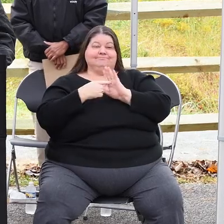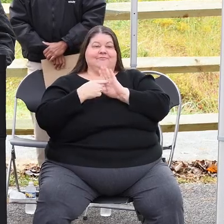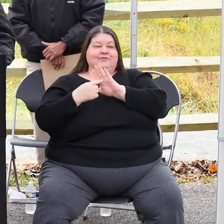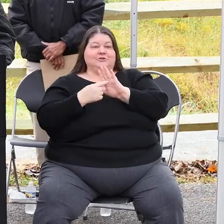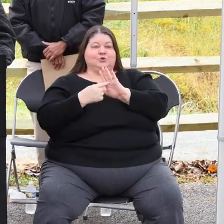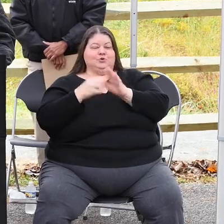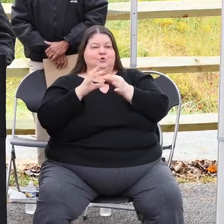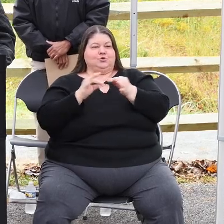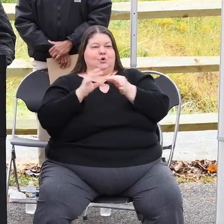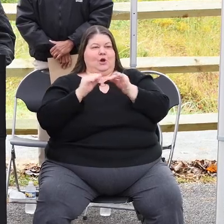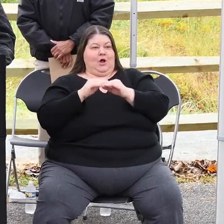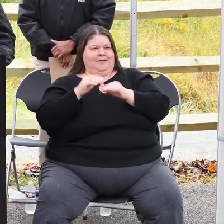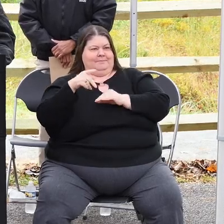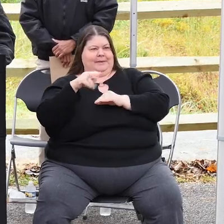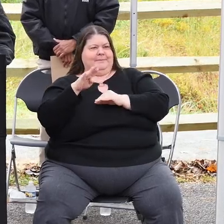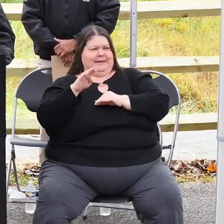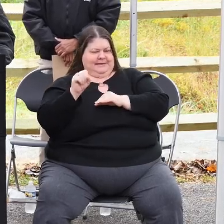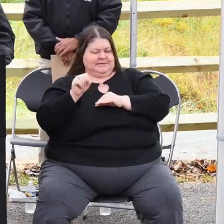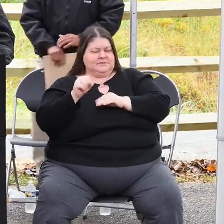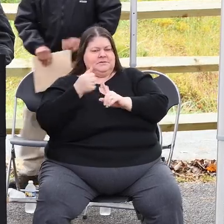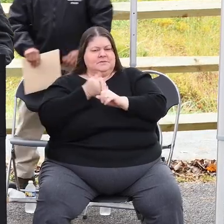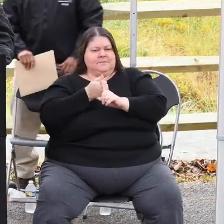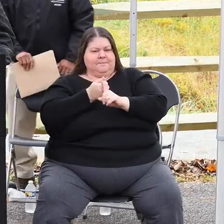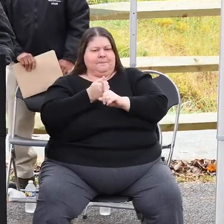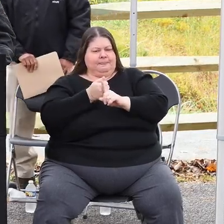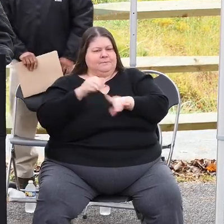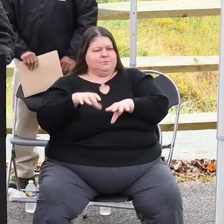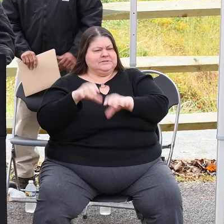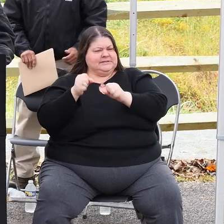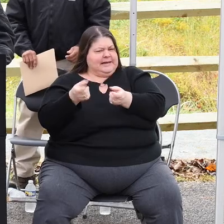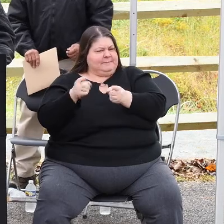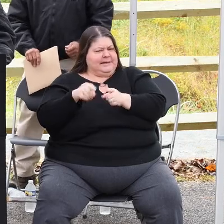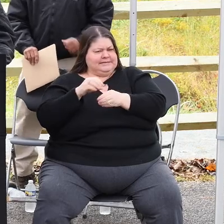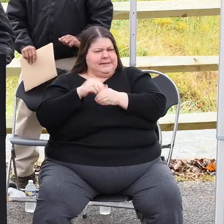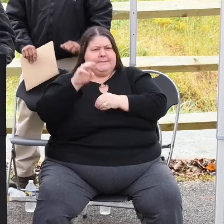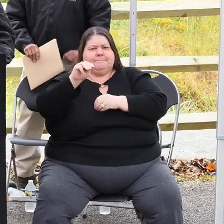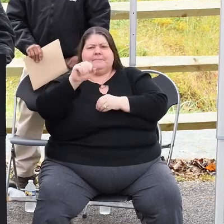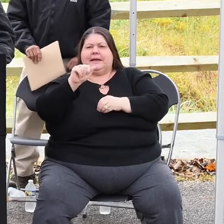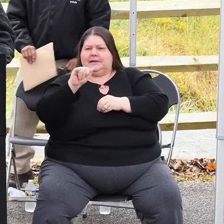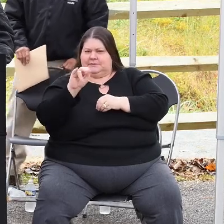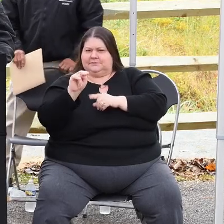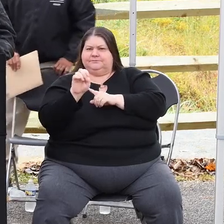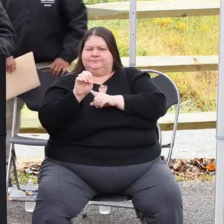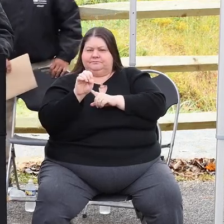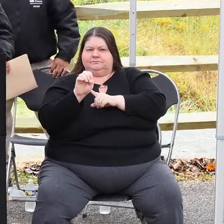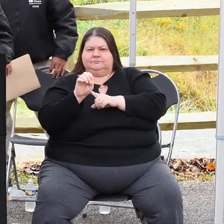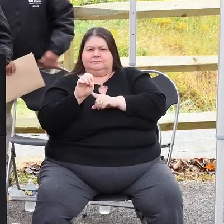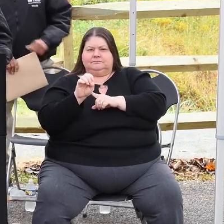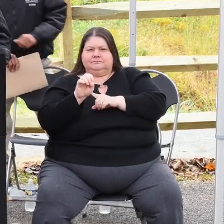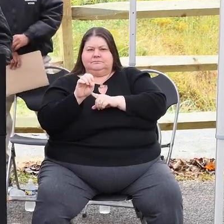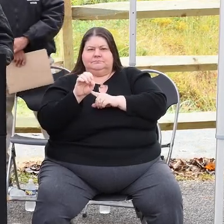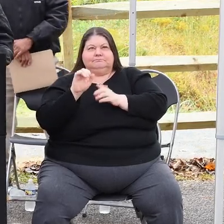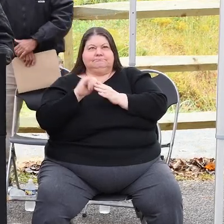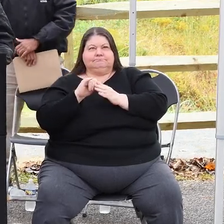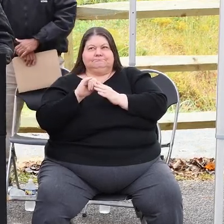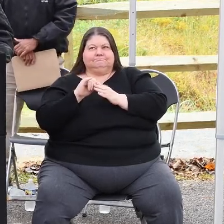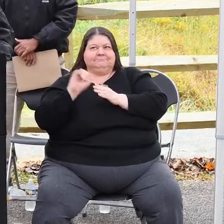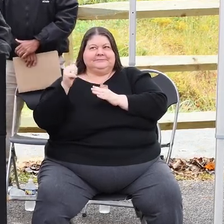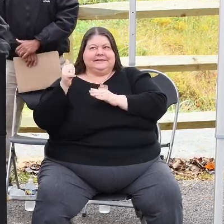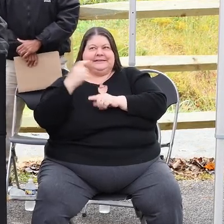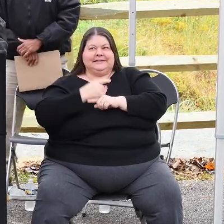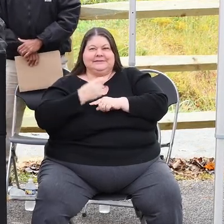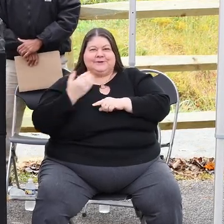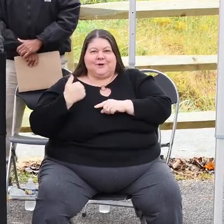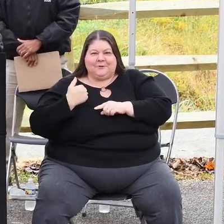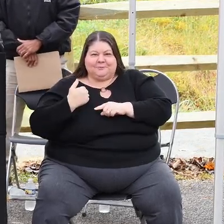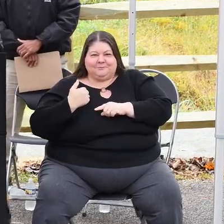on this national news was taking place in Maine. Well, that was 10 days ago.